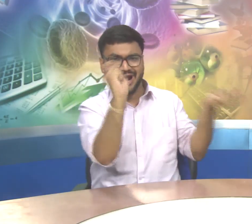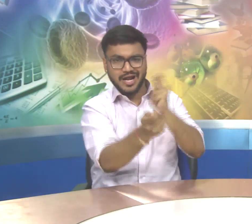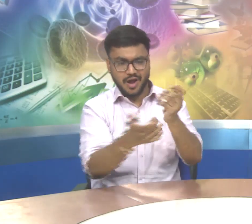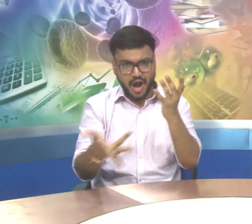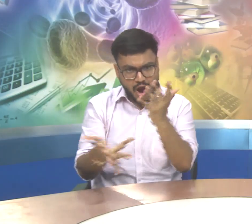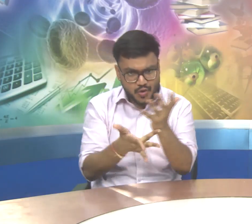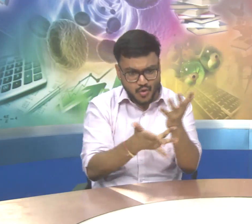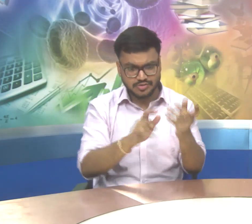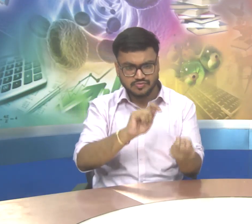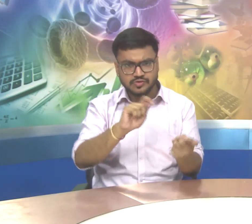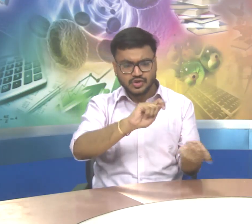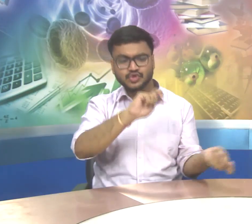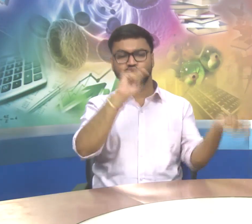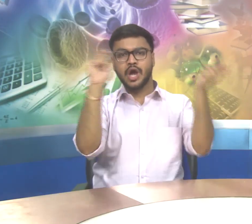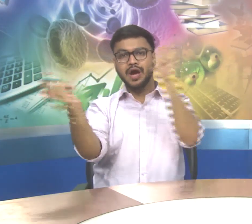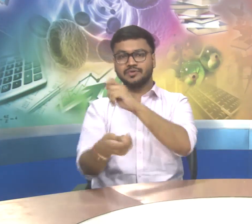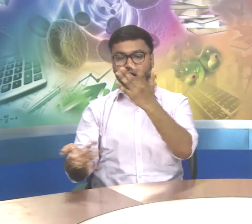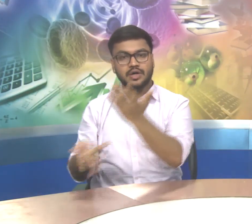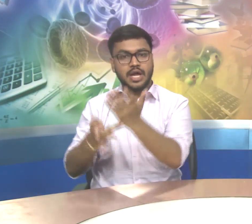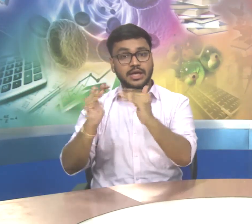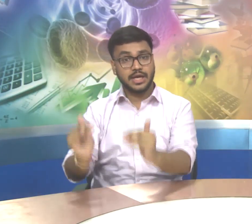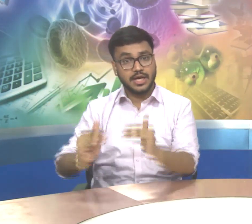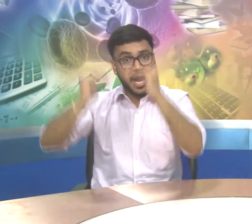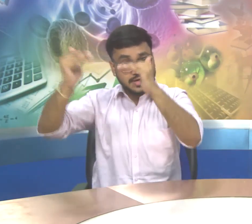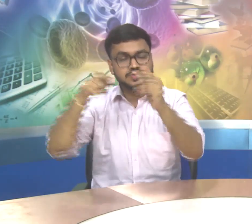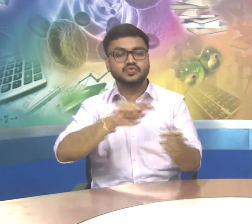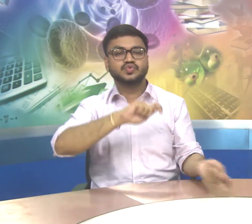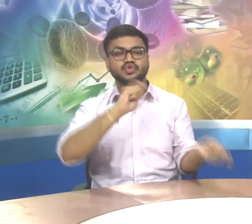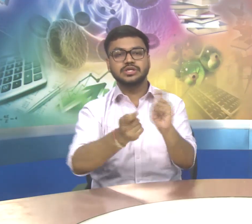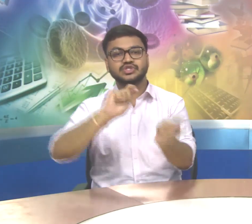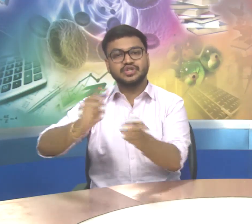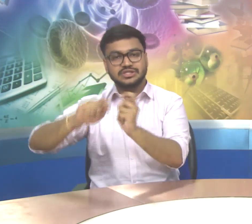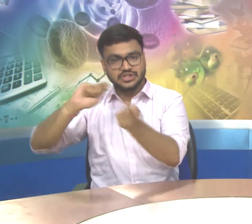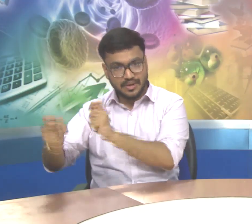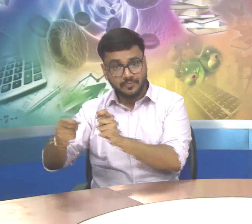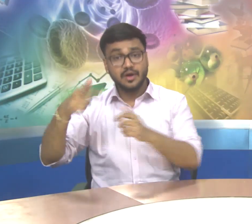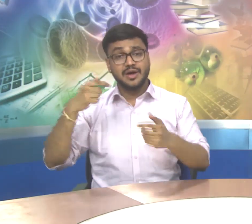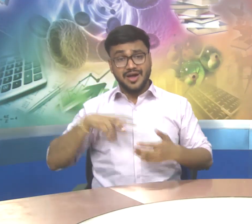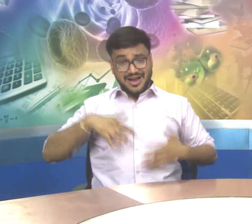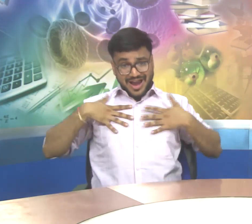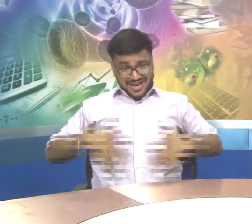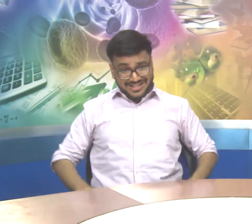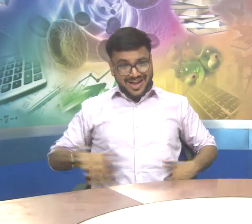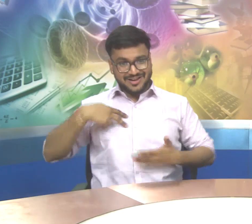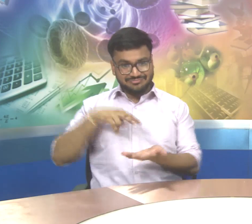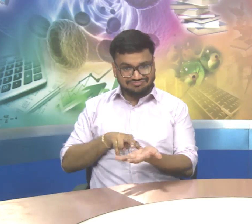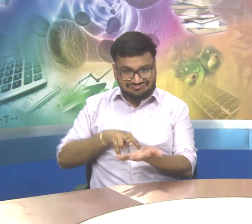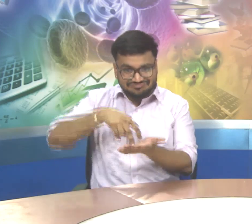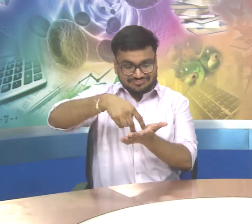humans, and they could think and make decisions. They walked on 2 legs, which freed their